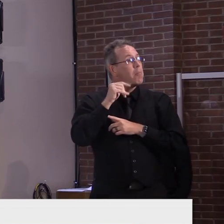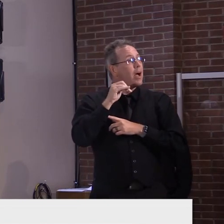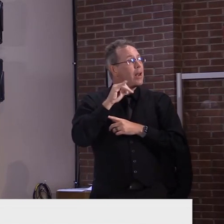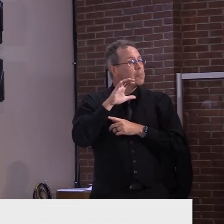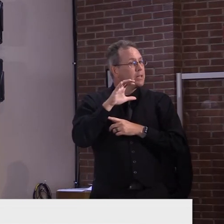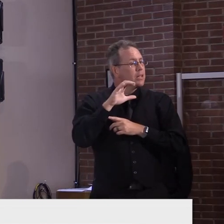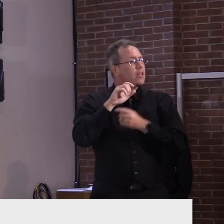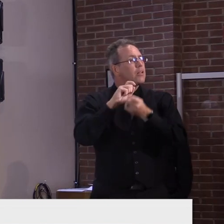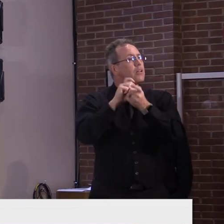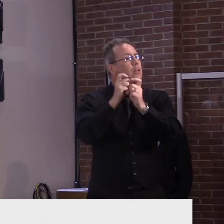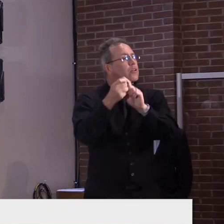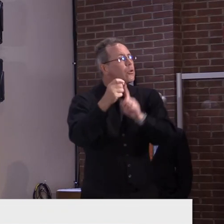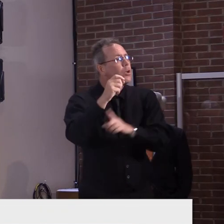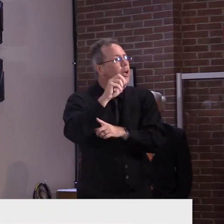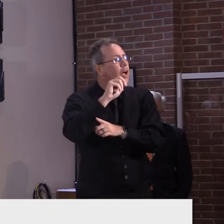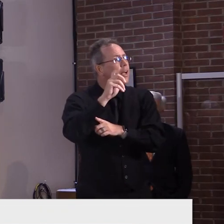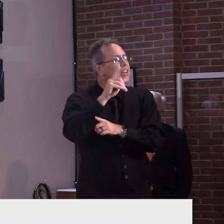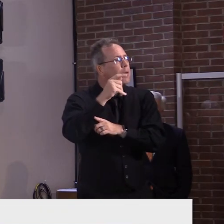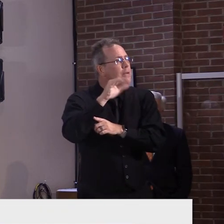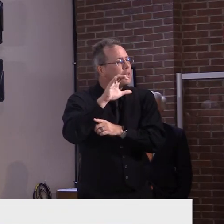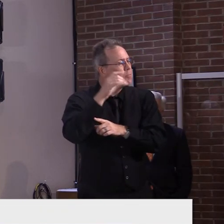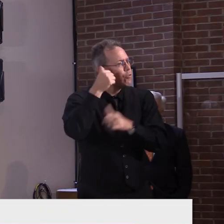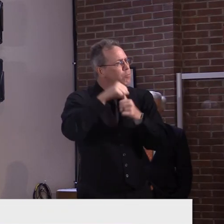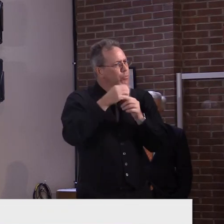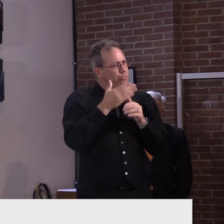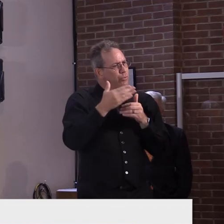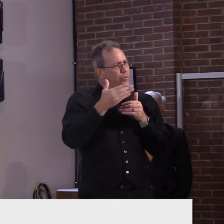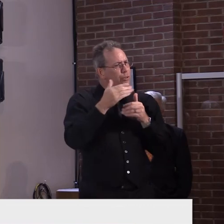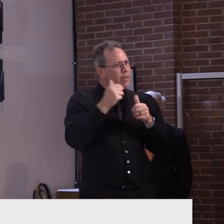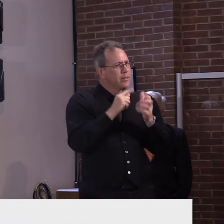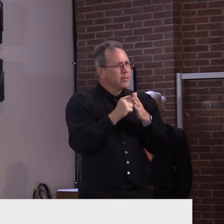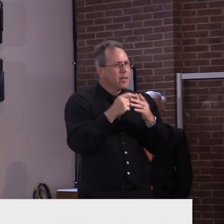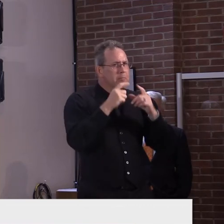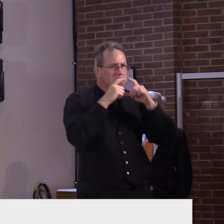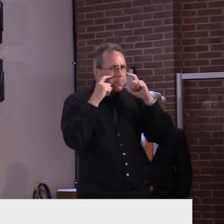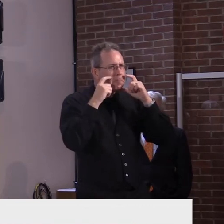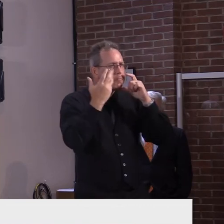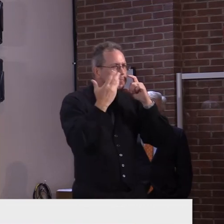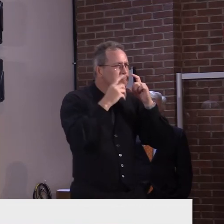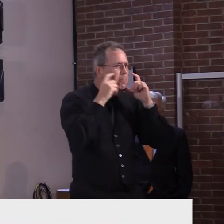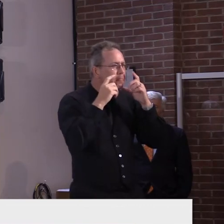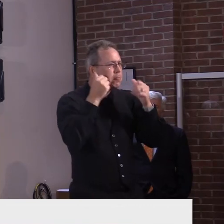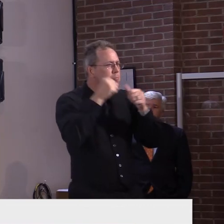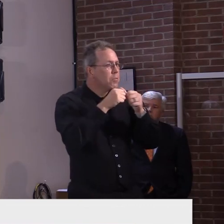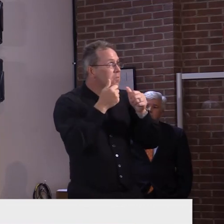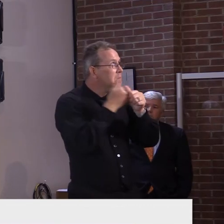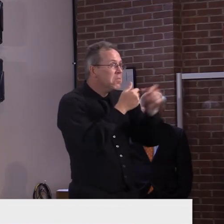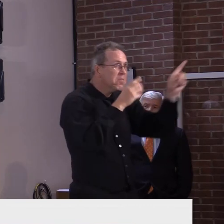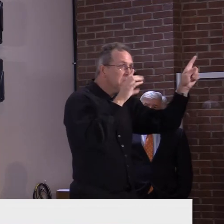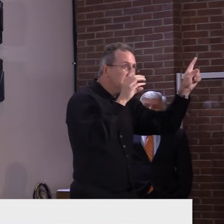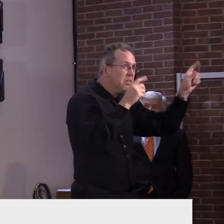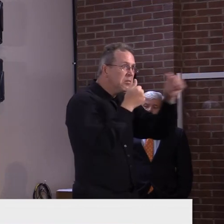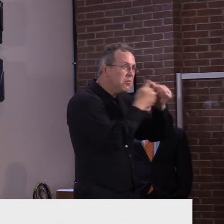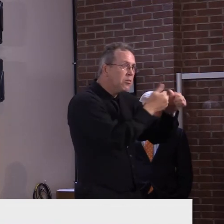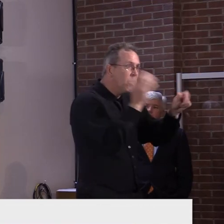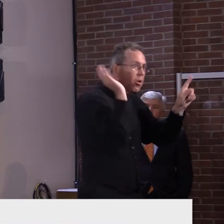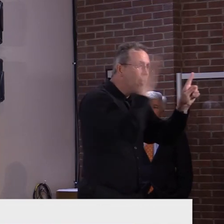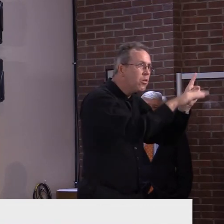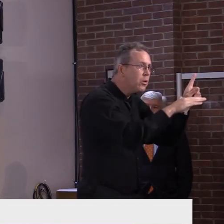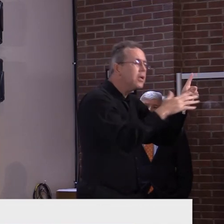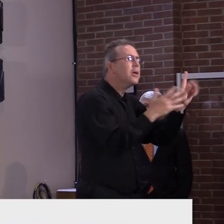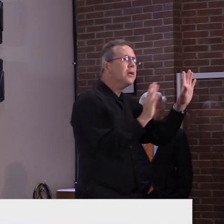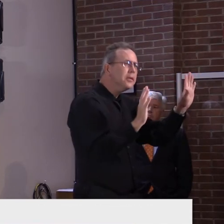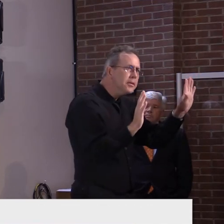So if you go to the letter of the law of the guidance of the CDC, again, everyone in here